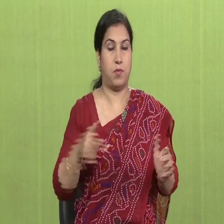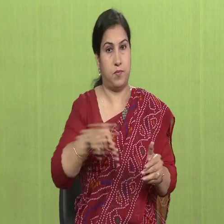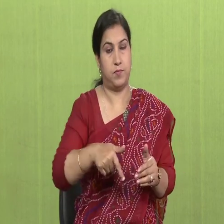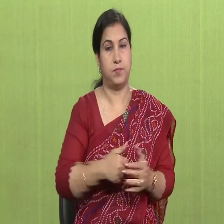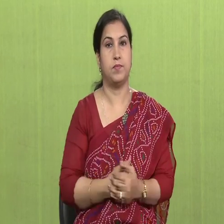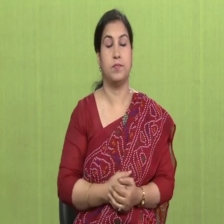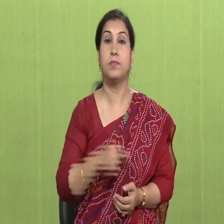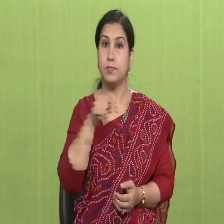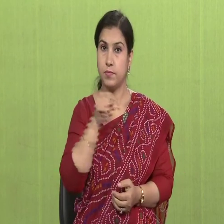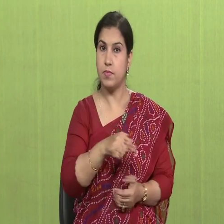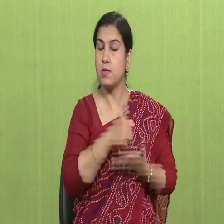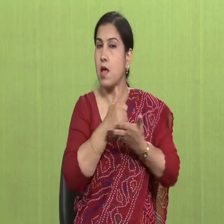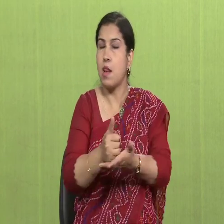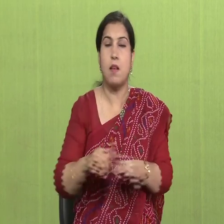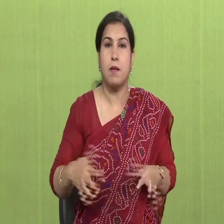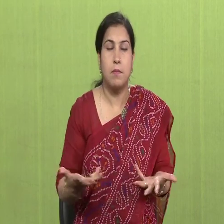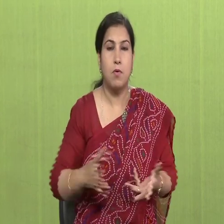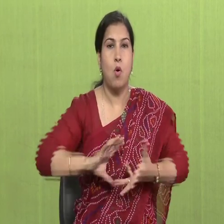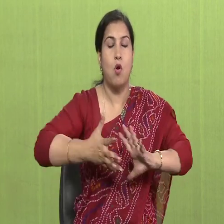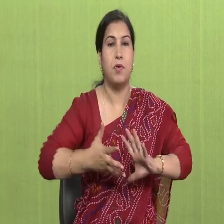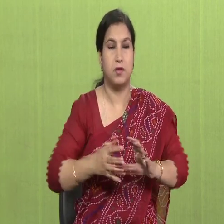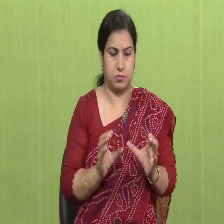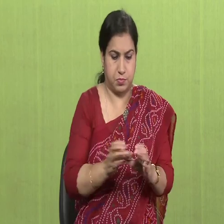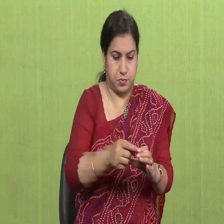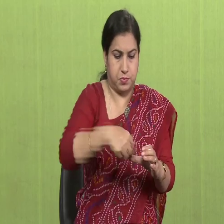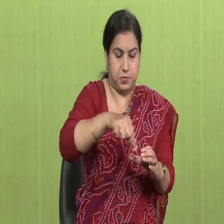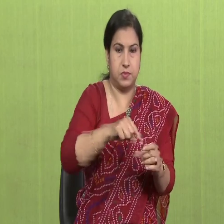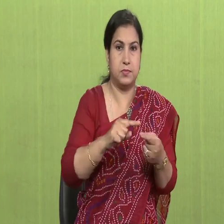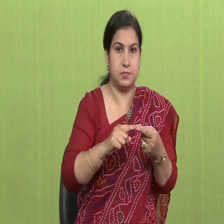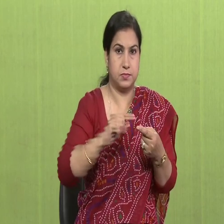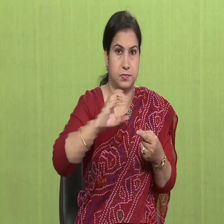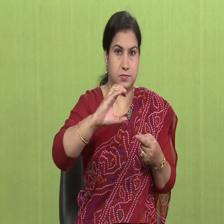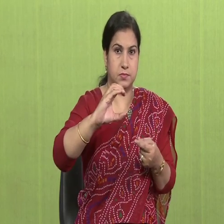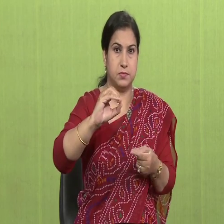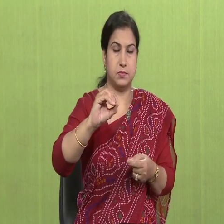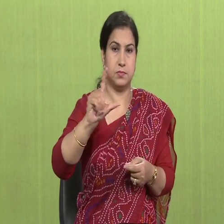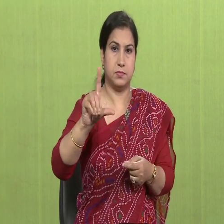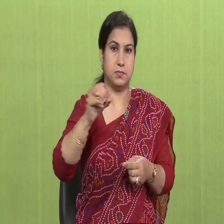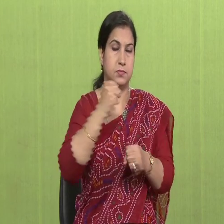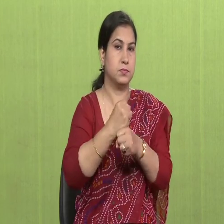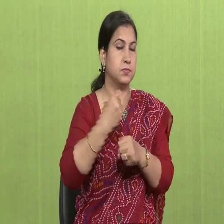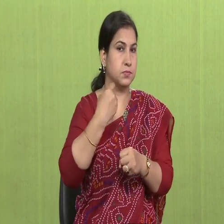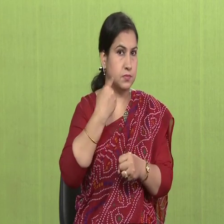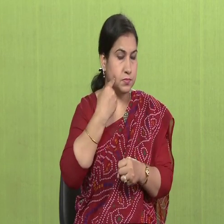This role helps in maintaining ecological balance, resulting in healthy biodiversity.